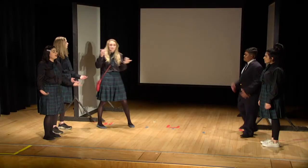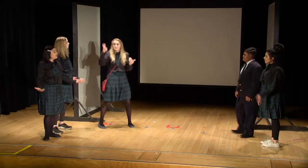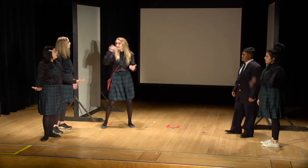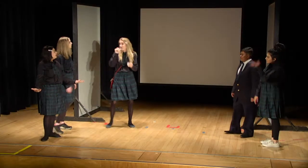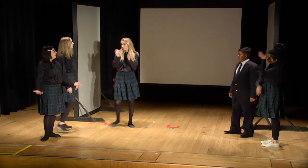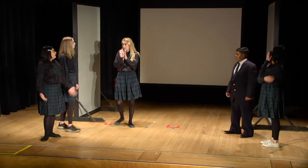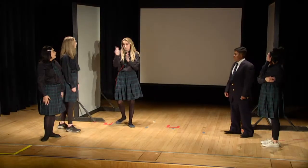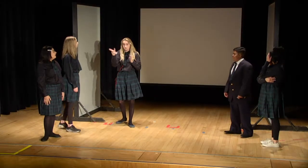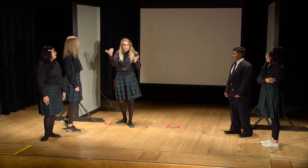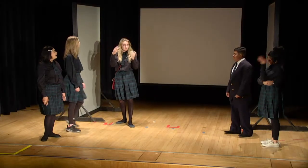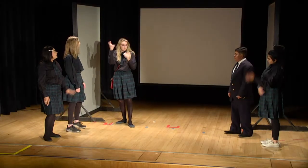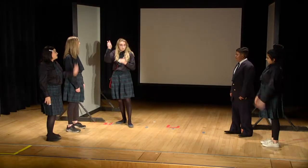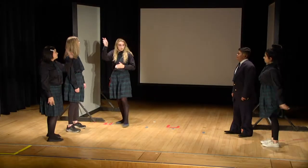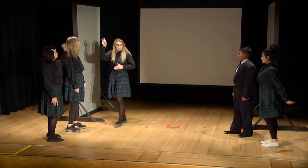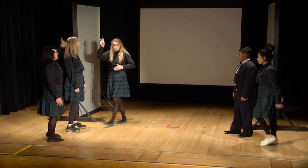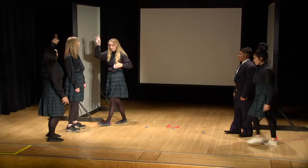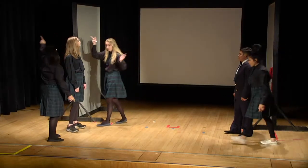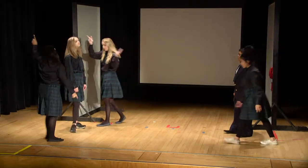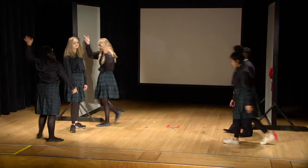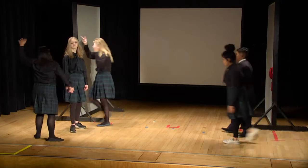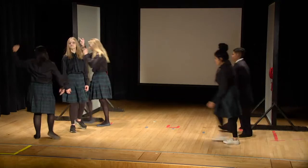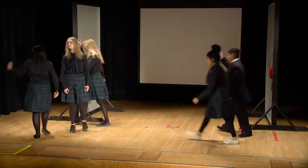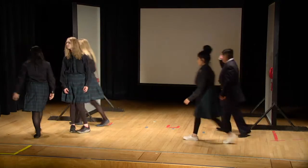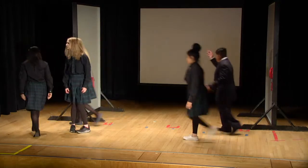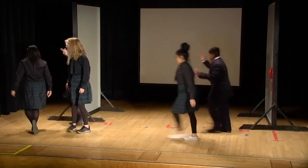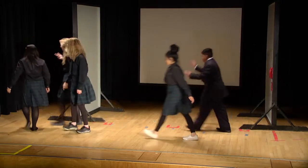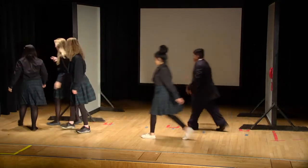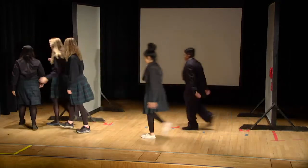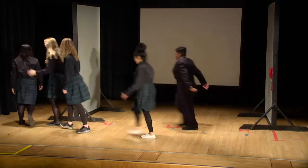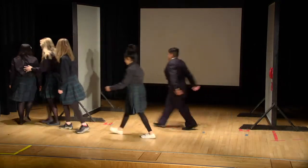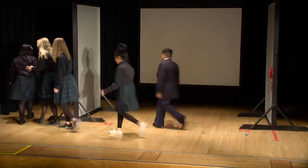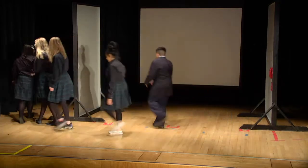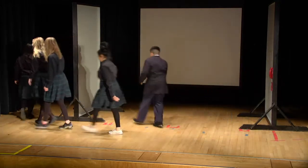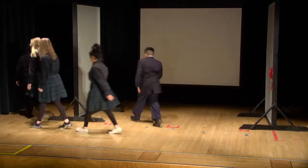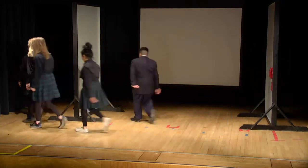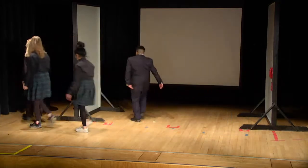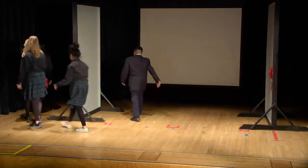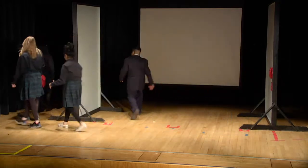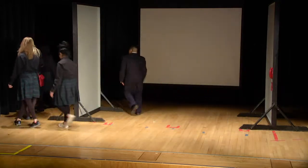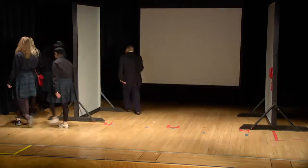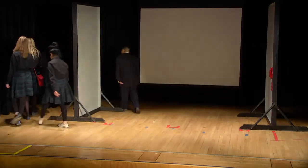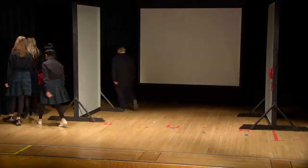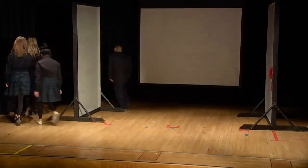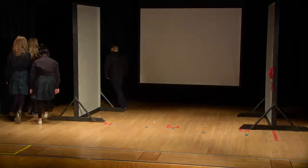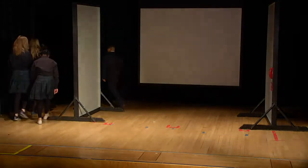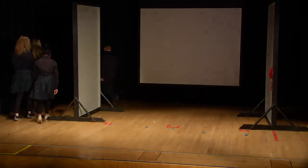Oh, here we go again. Let's take the stairs. Everyone exits the stage.